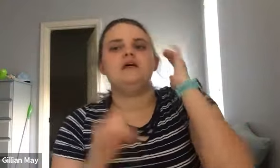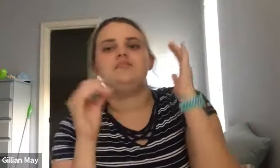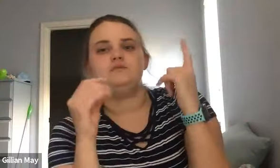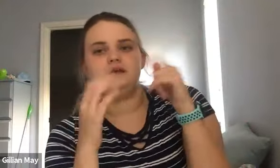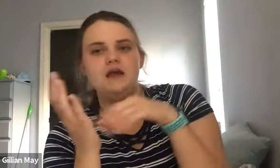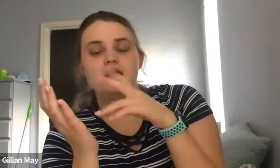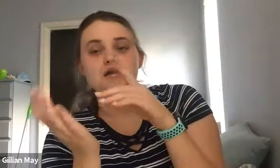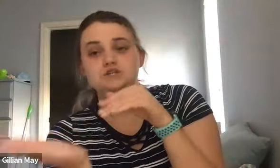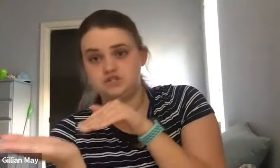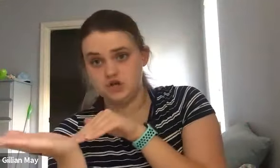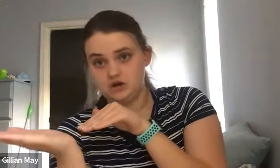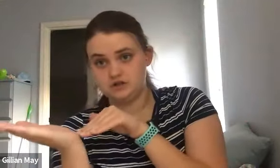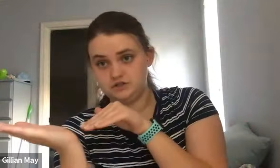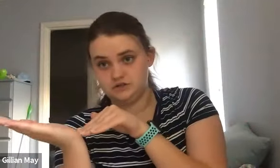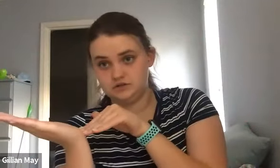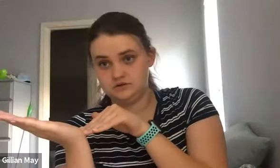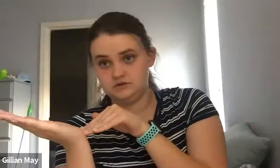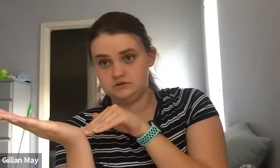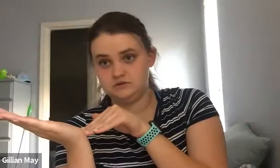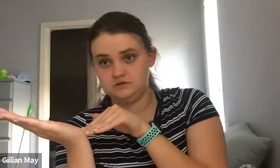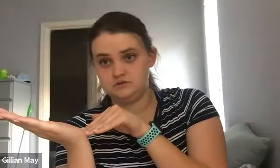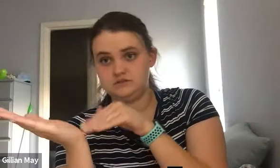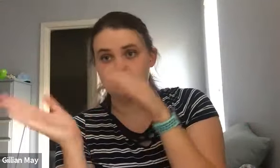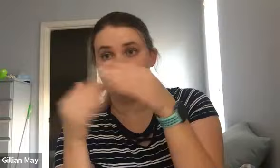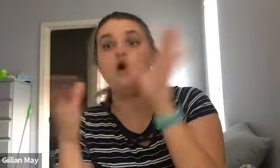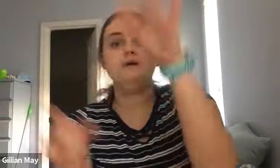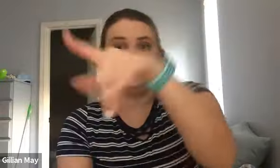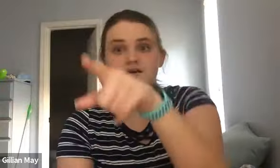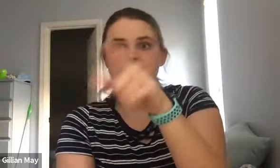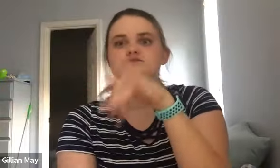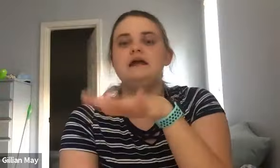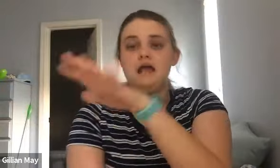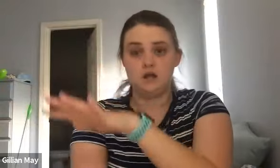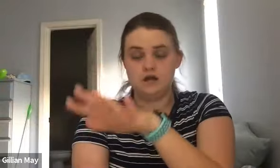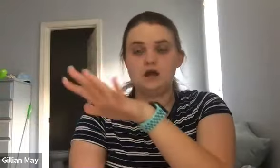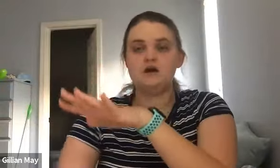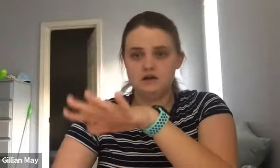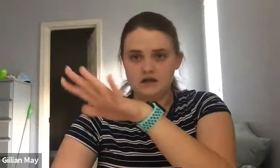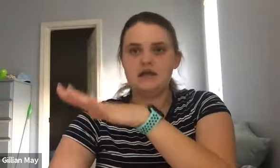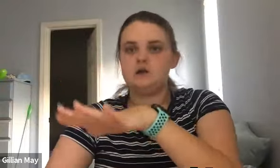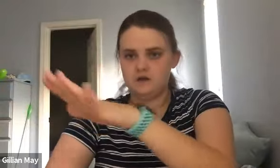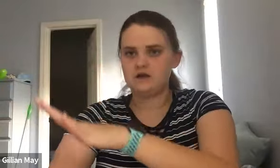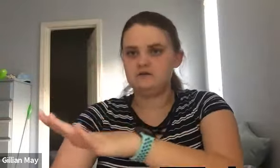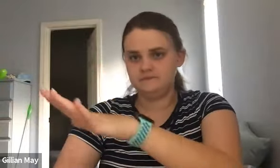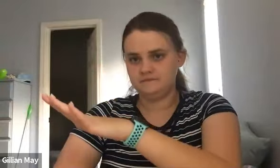And then we had doctor. Oh wait, area, that's right. Area.